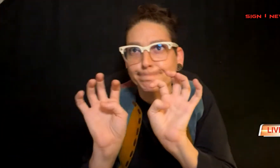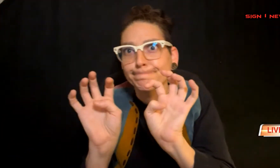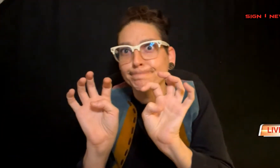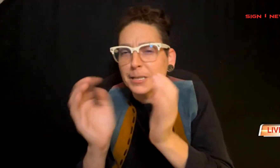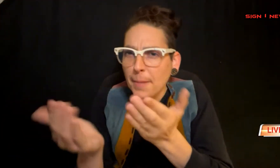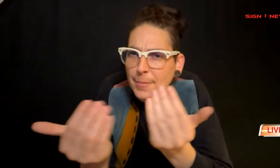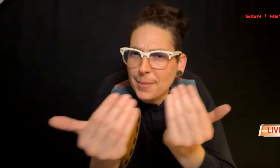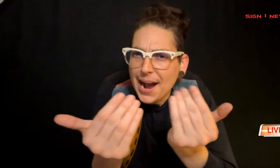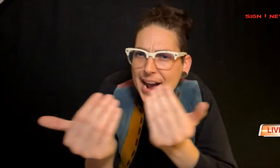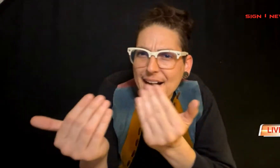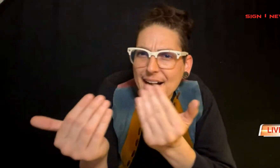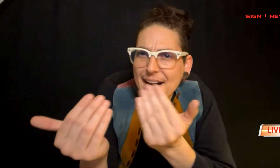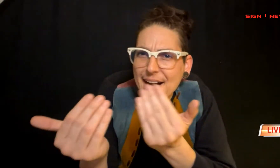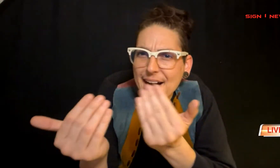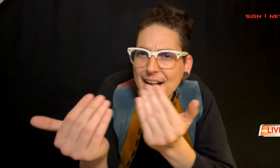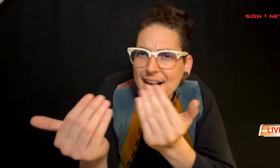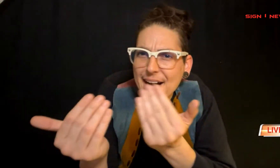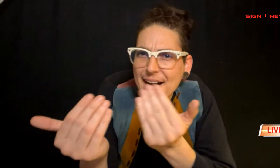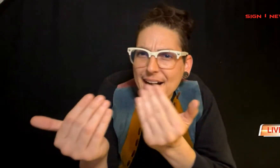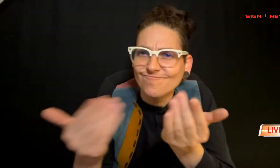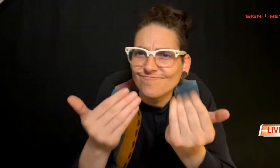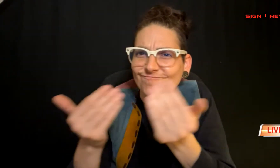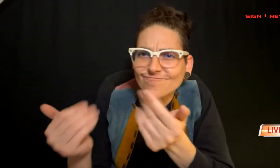Come on, guys. Come on.